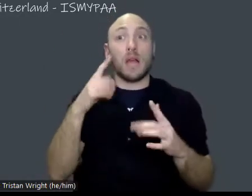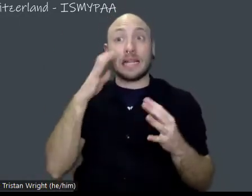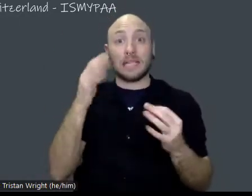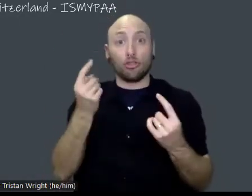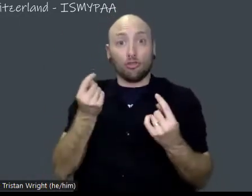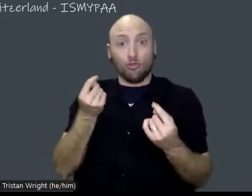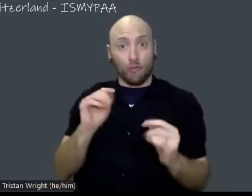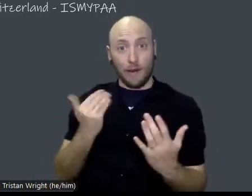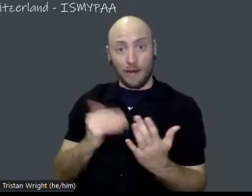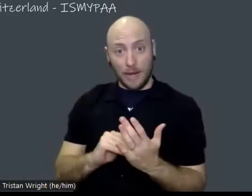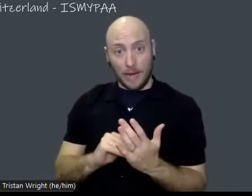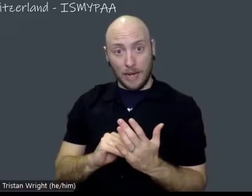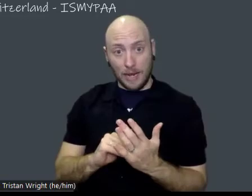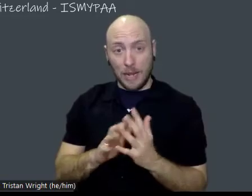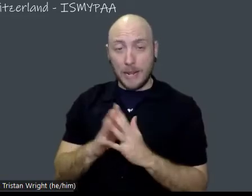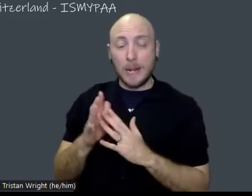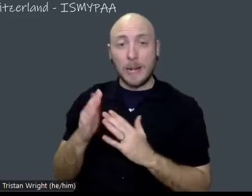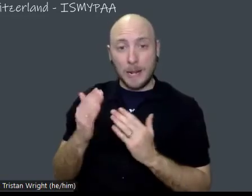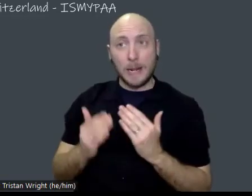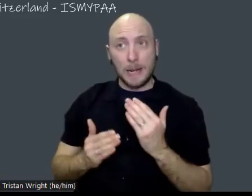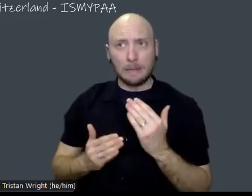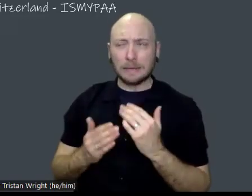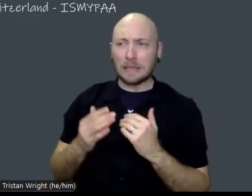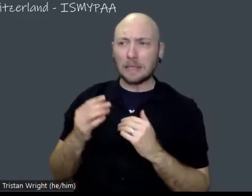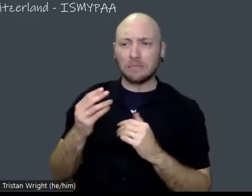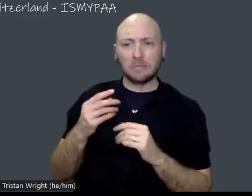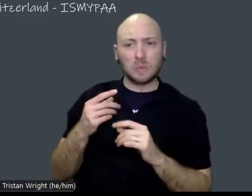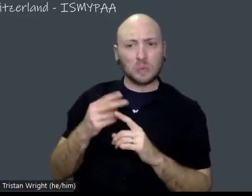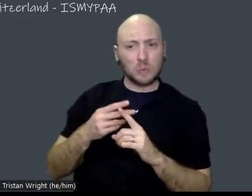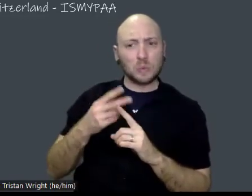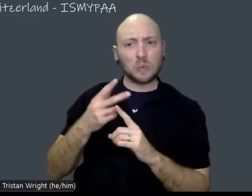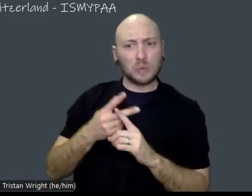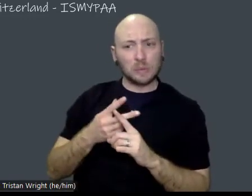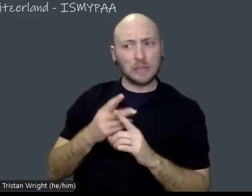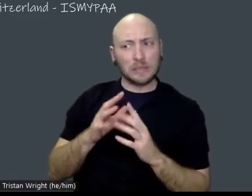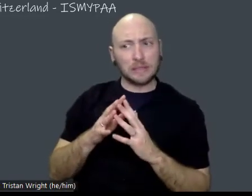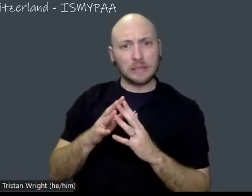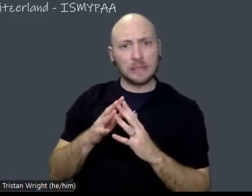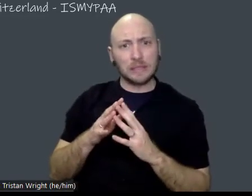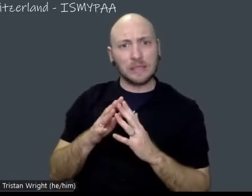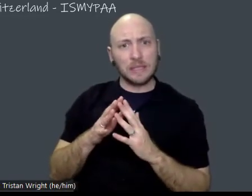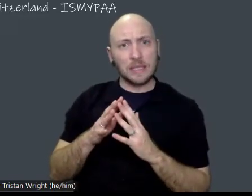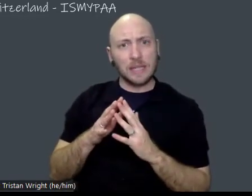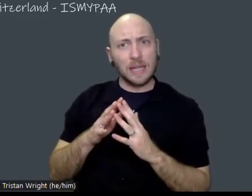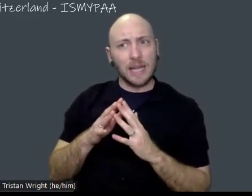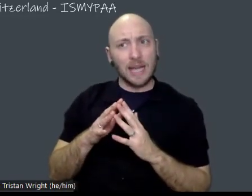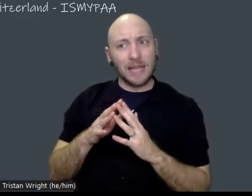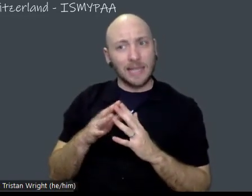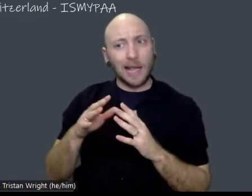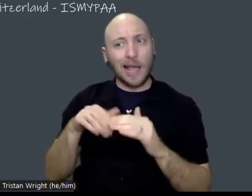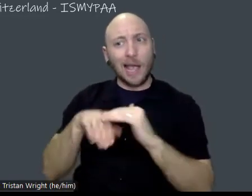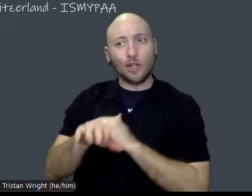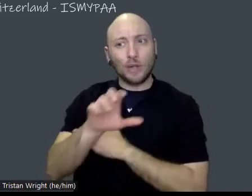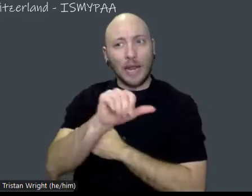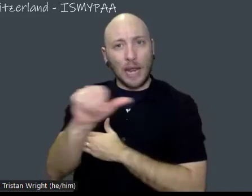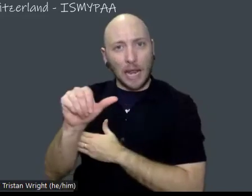some months early, I started seeing what AA really is, in the